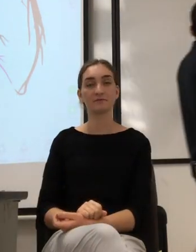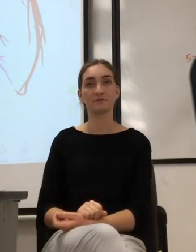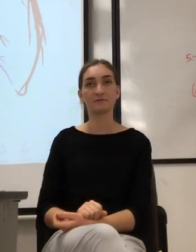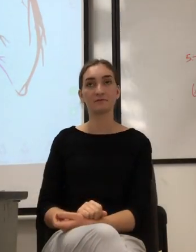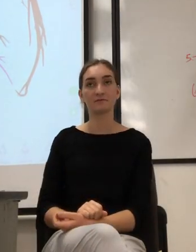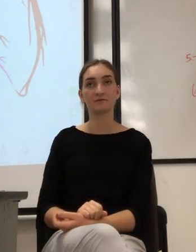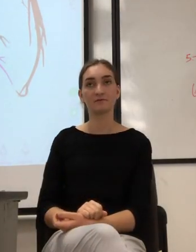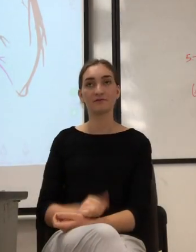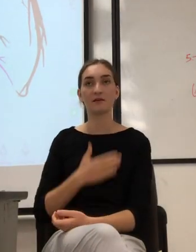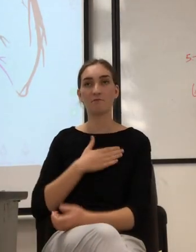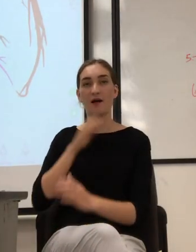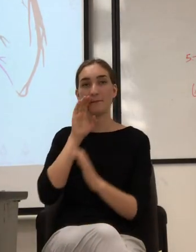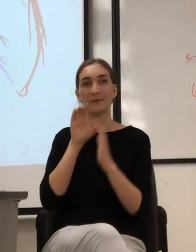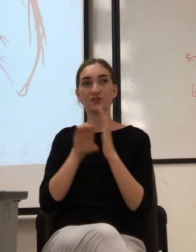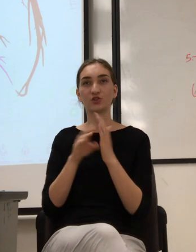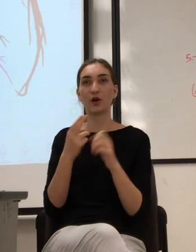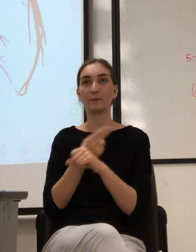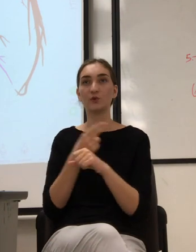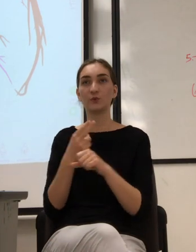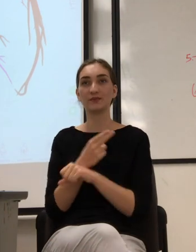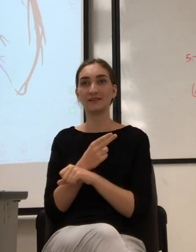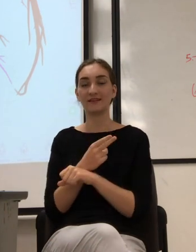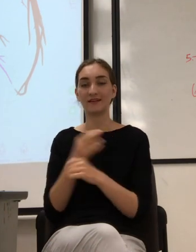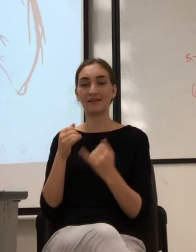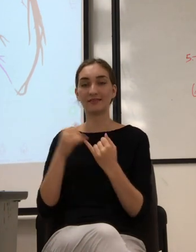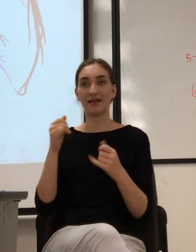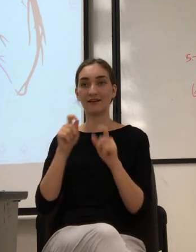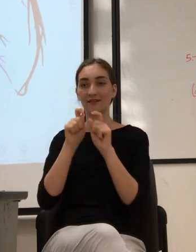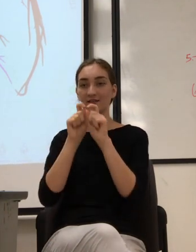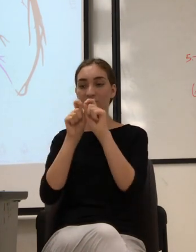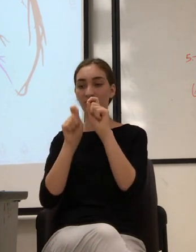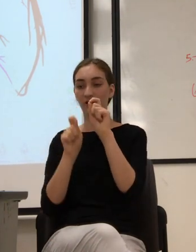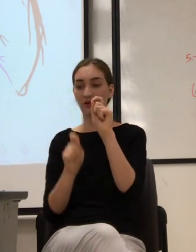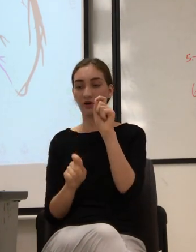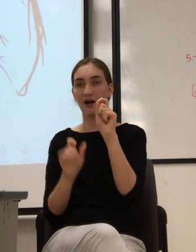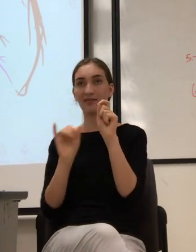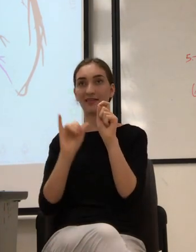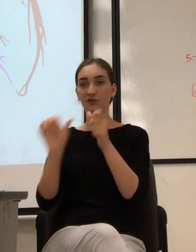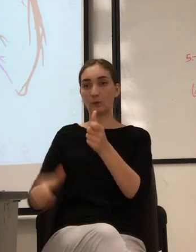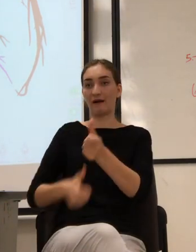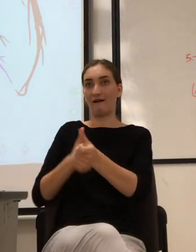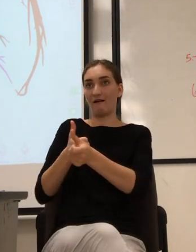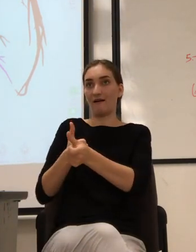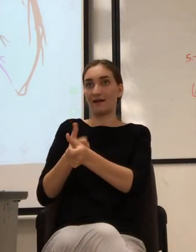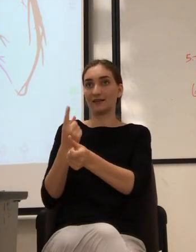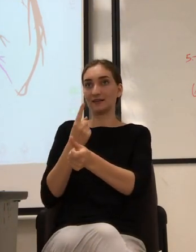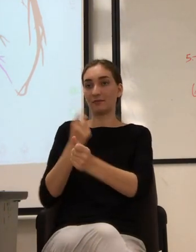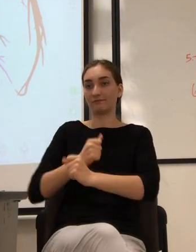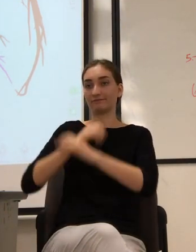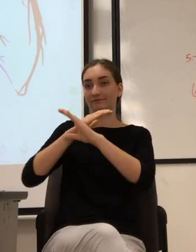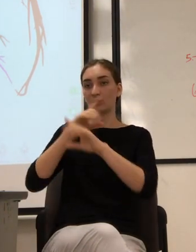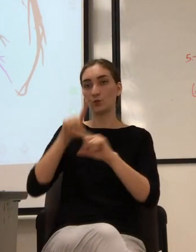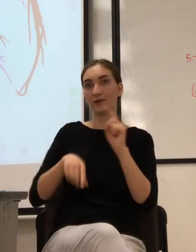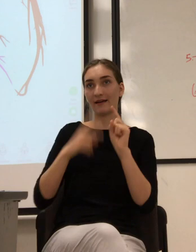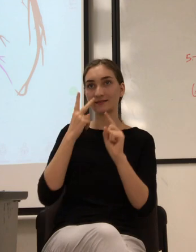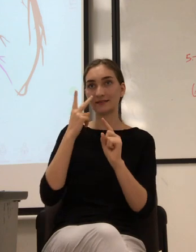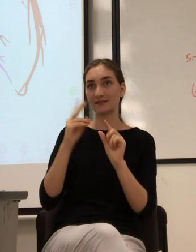So on my picture here, I'm using dotted line, like if you're behind and you can't see it, like this one.